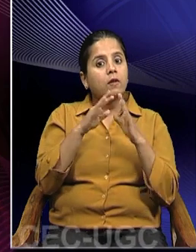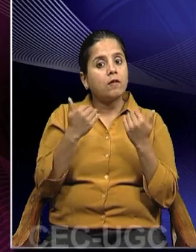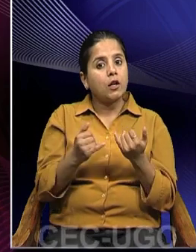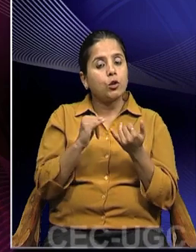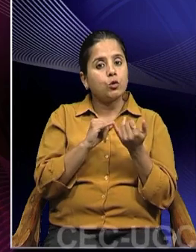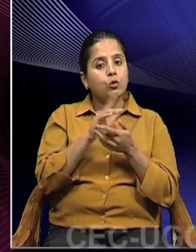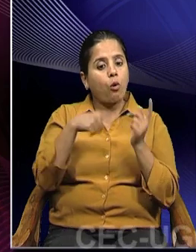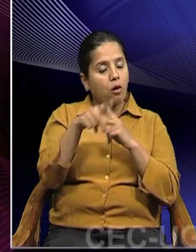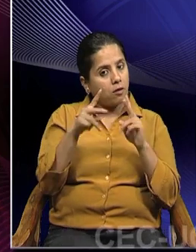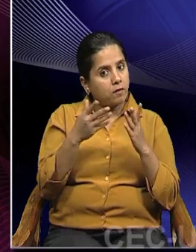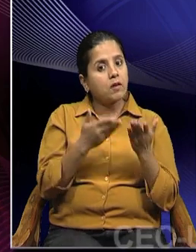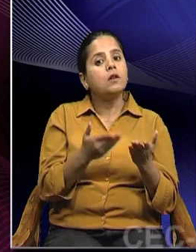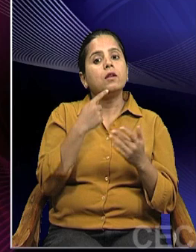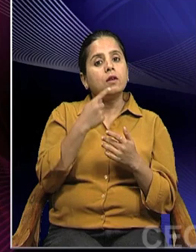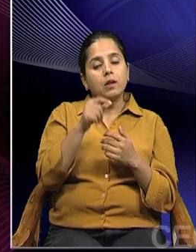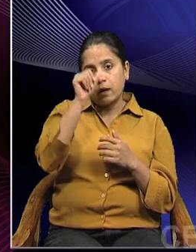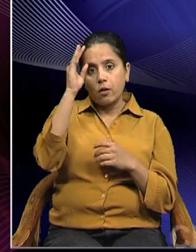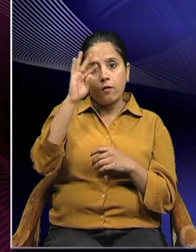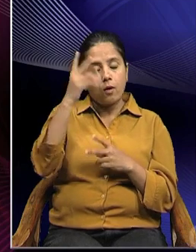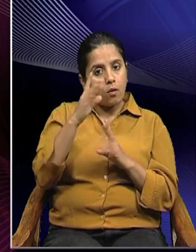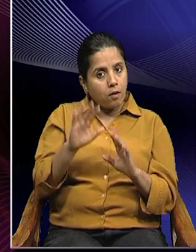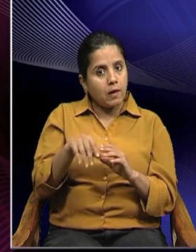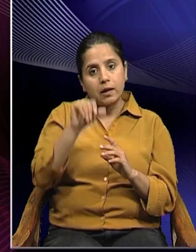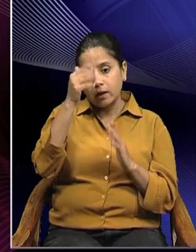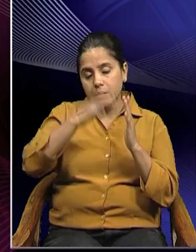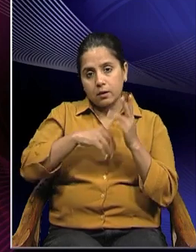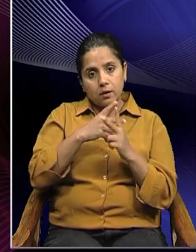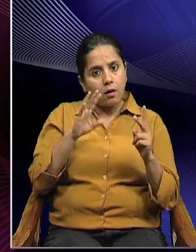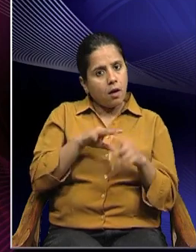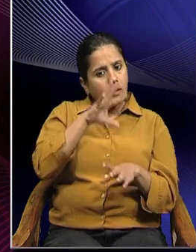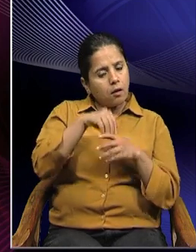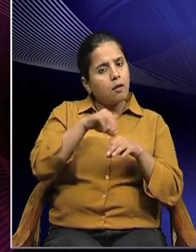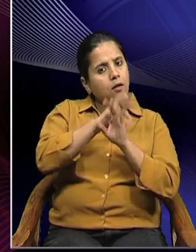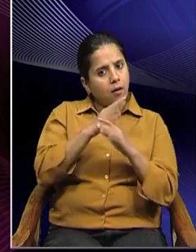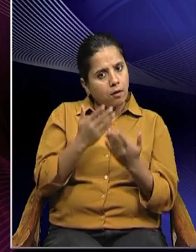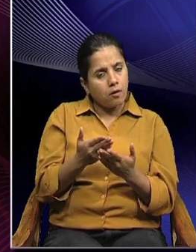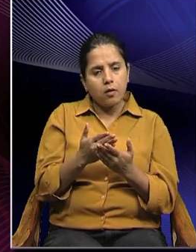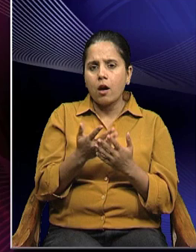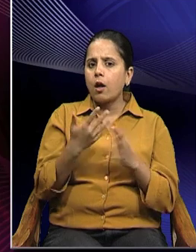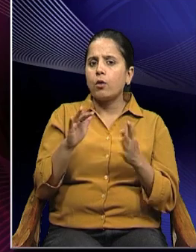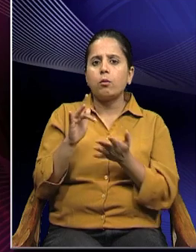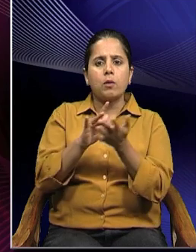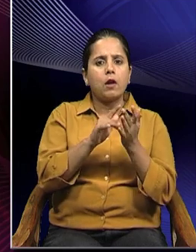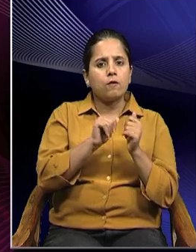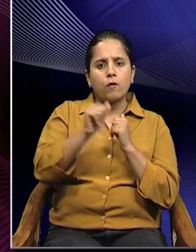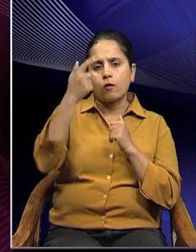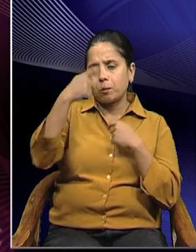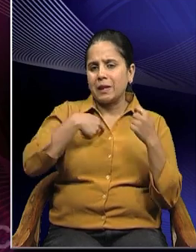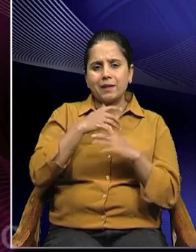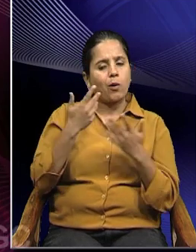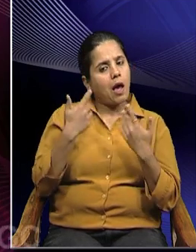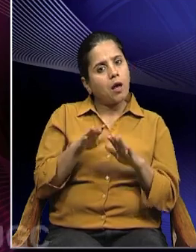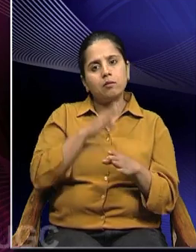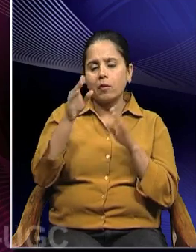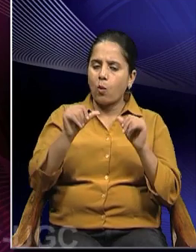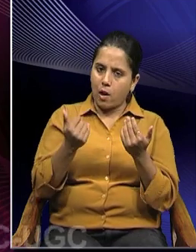shloka. In Indian philosophy, in Indian scriptures, it is part of that. So, no place is distant for a business person.